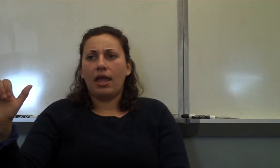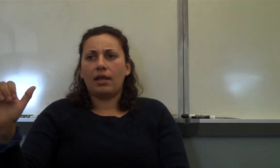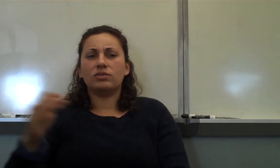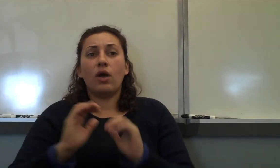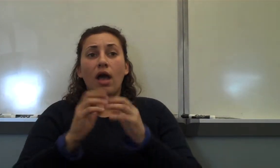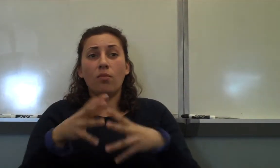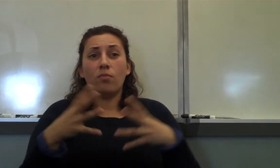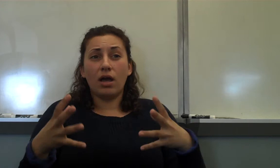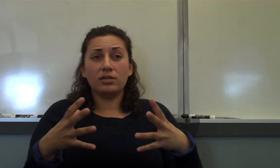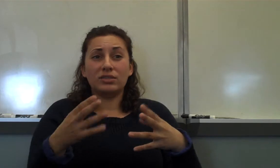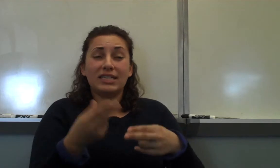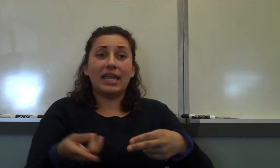IBM,